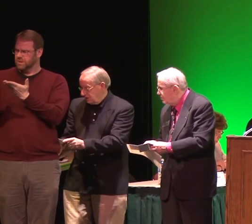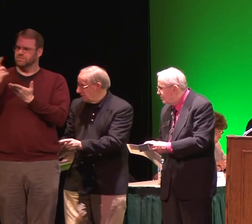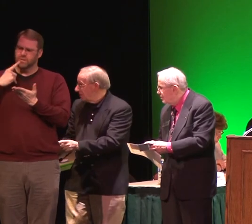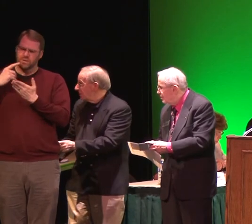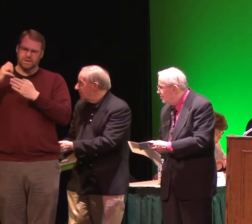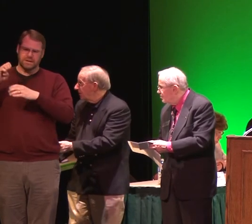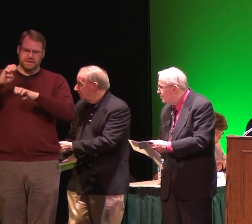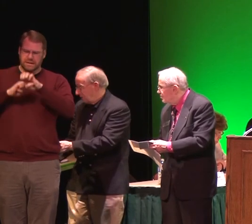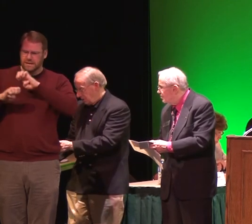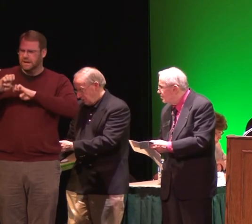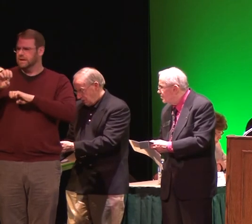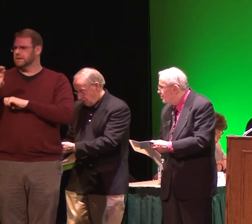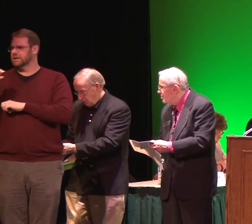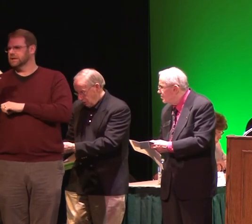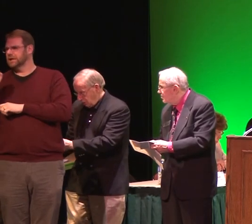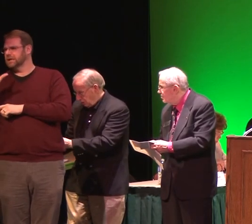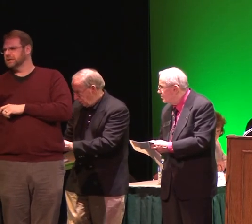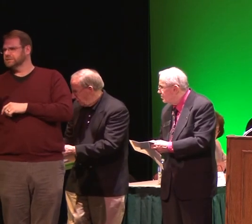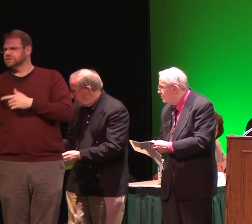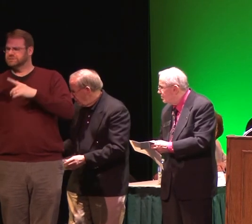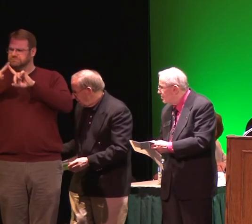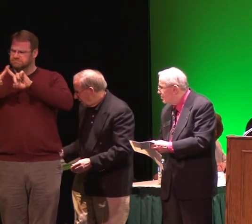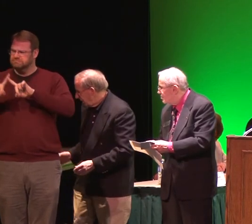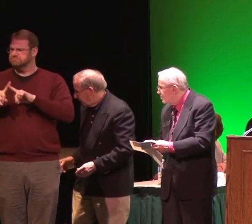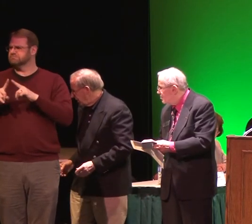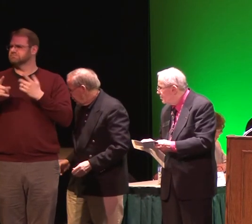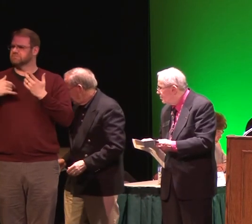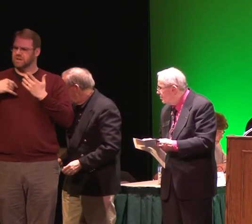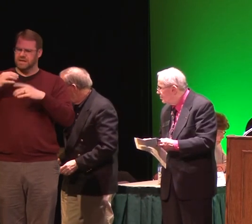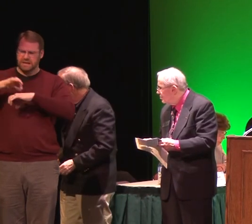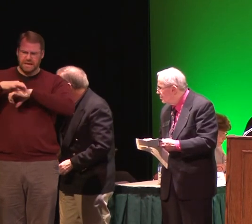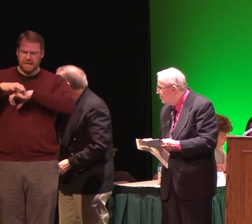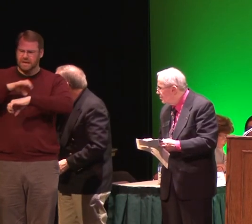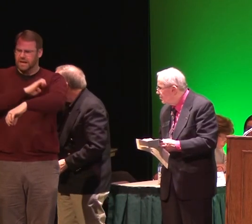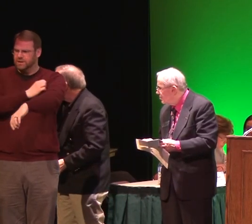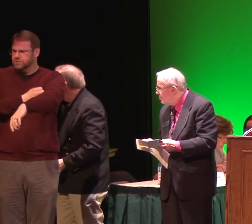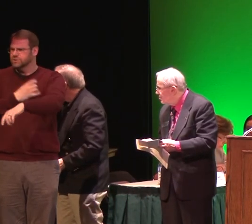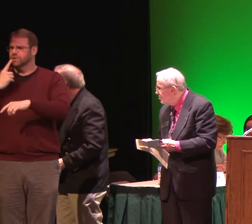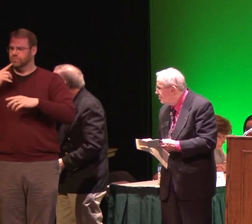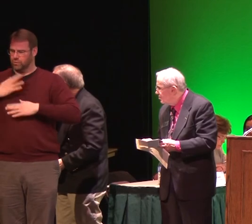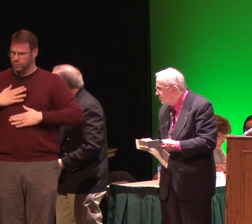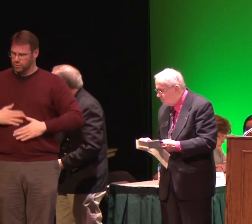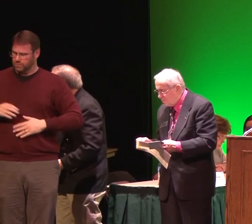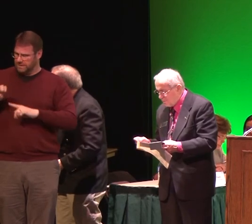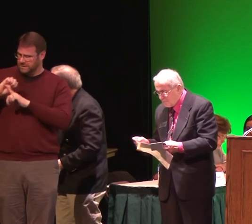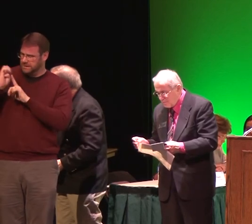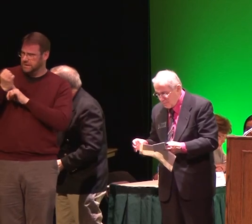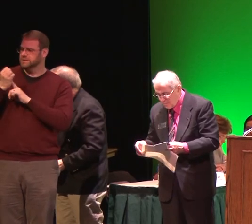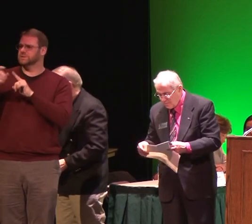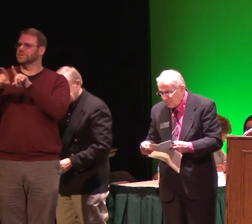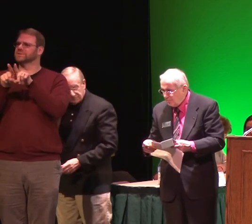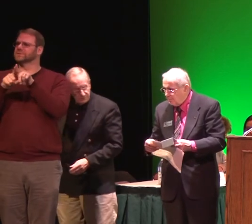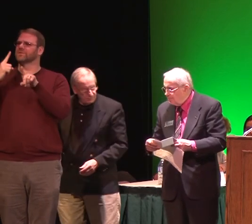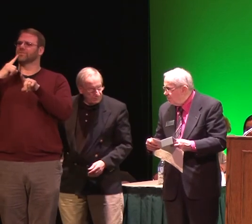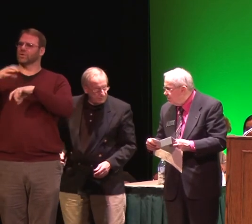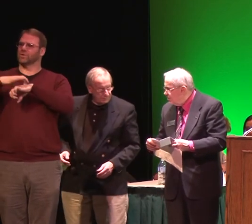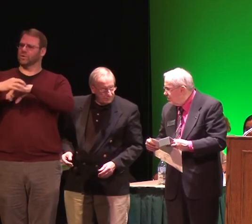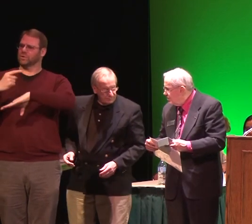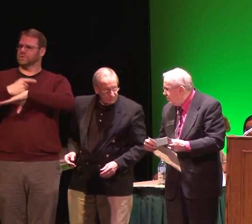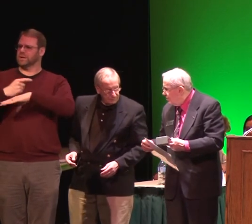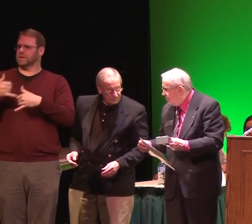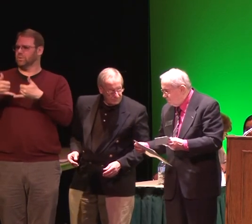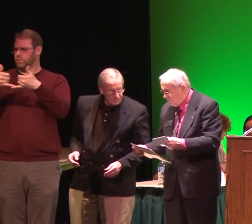and biodiversity, environmental quality, resources and energy, or human ecology, and also the Earth Day